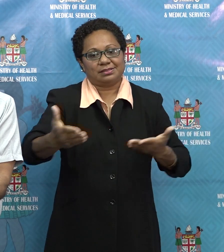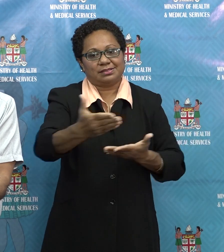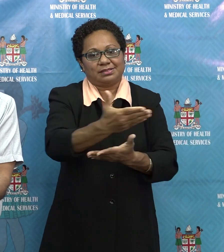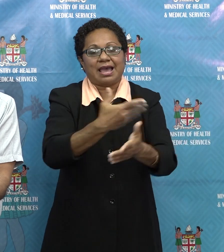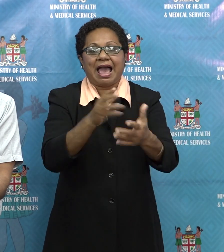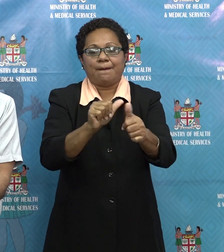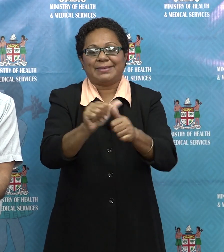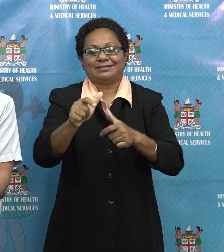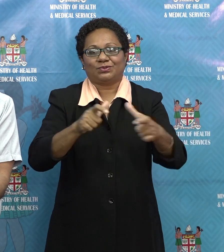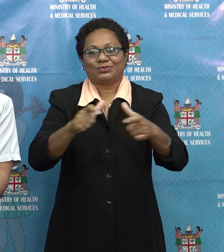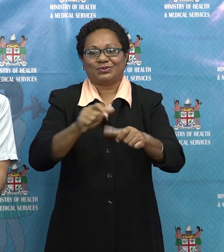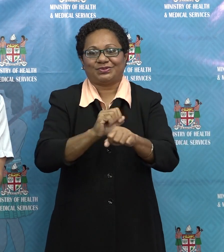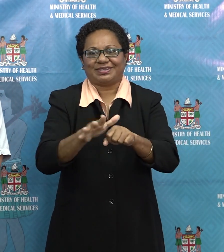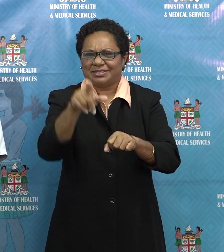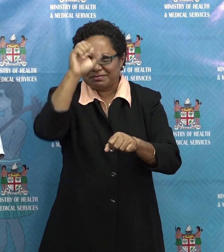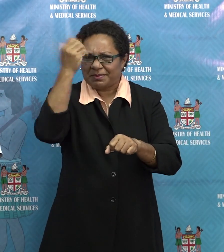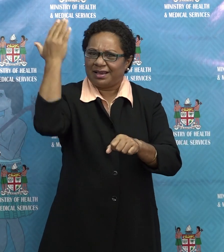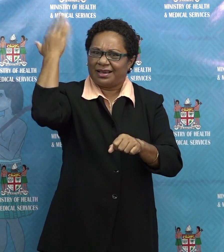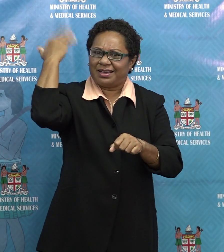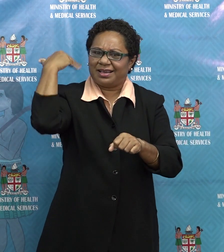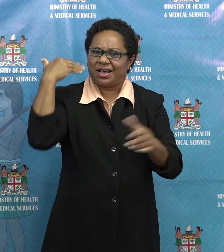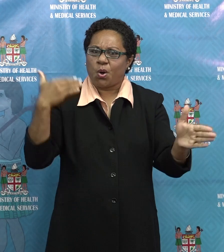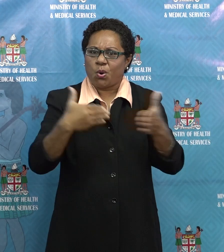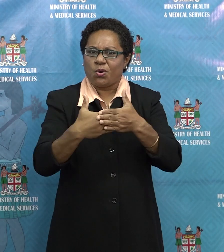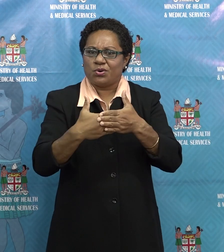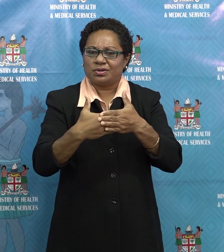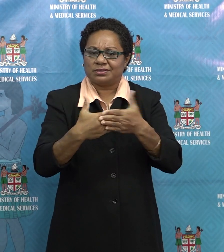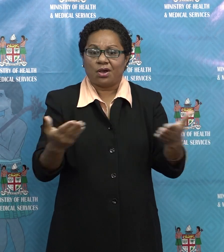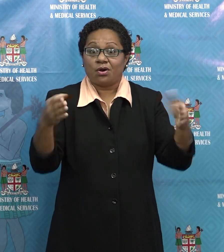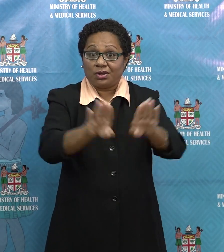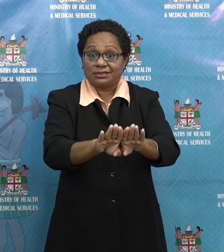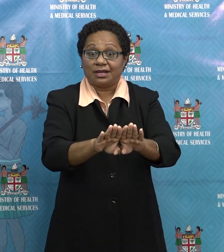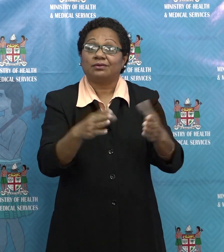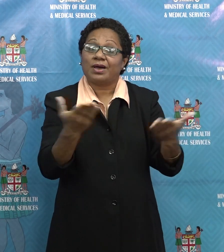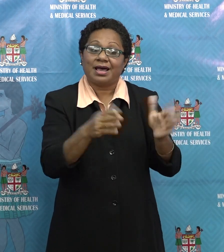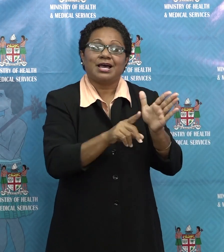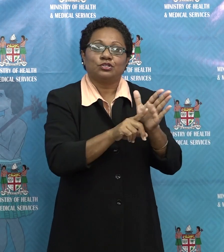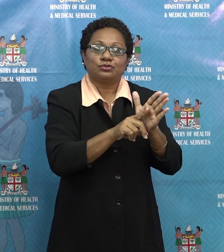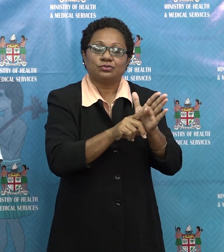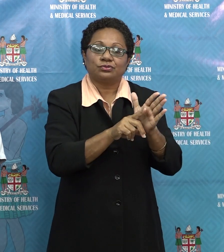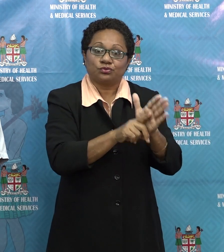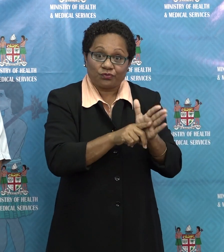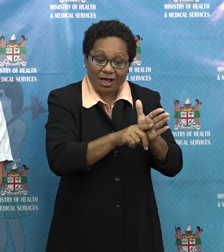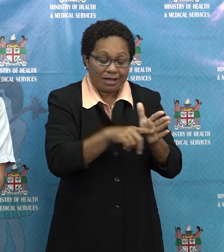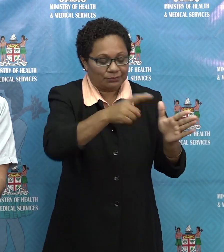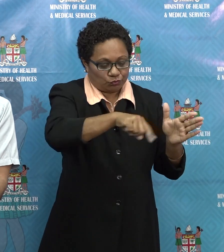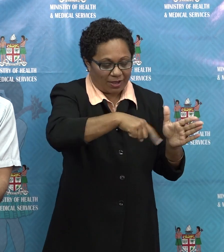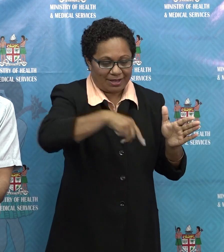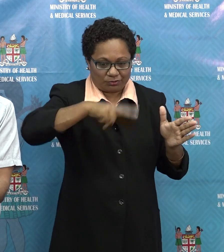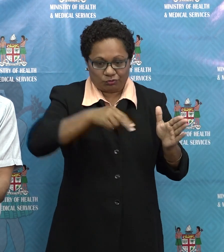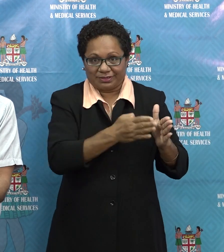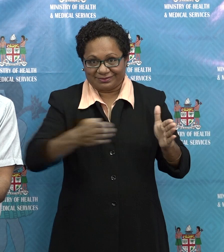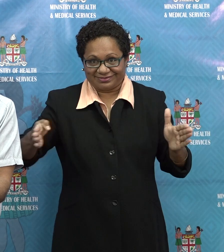You'll remember that the last lockdown we implemented was limited to Suva and Nosori. And it was done for the purpose of contact